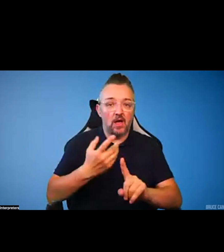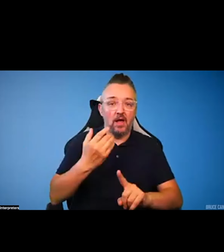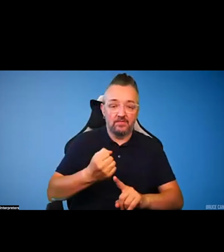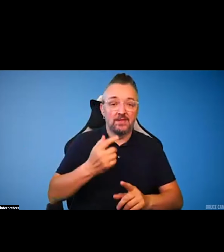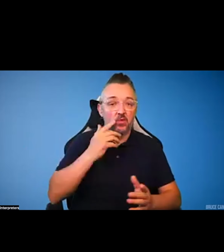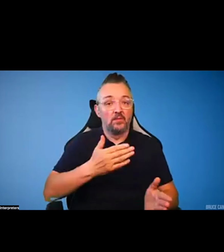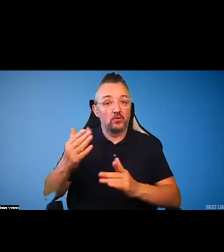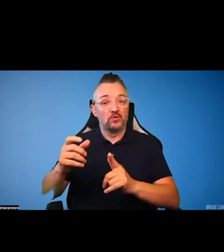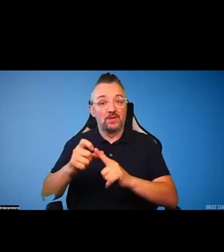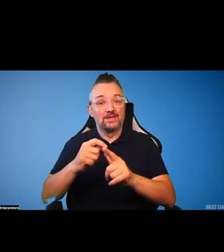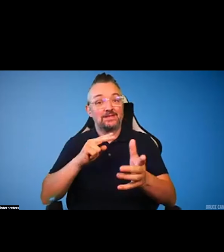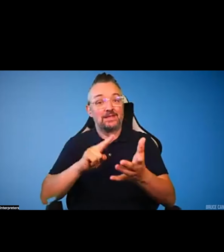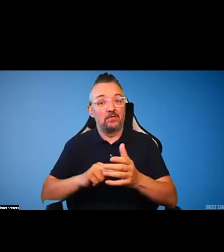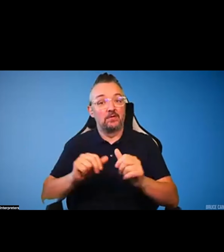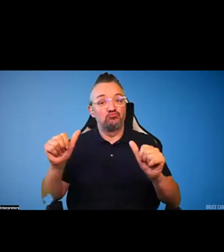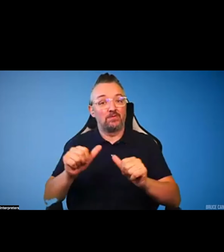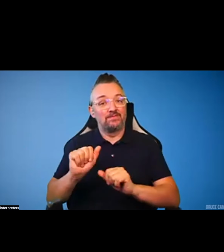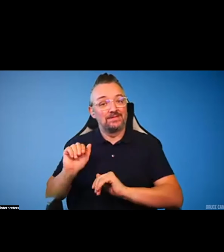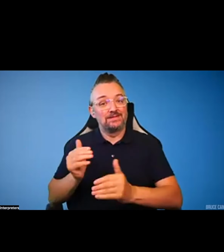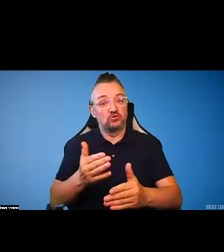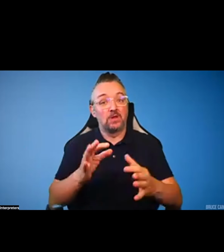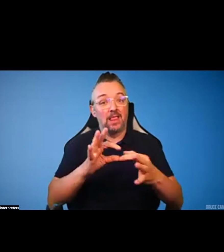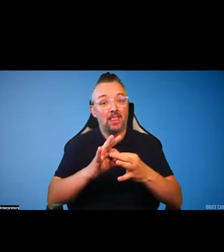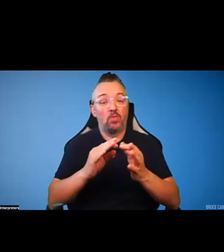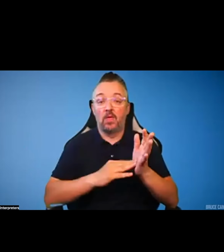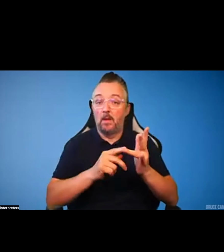Dan now for a quick introduction about monkeypox. Thank you.